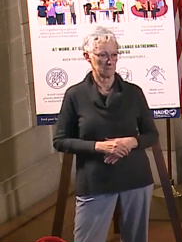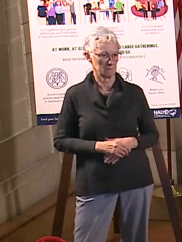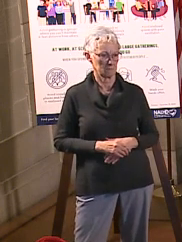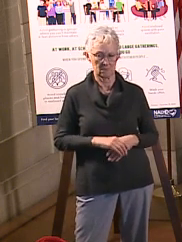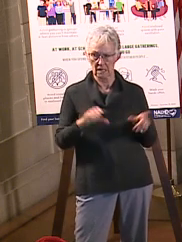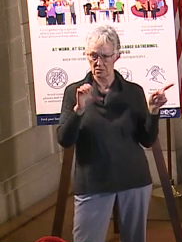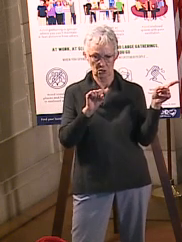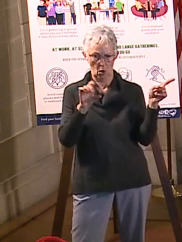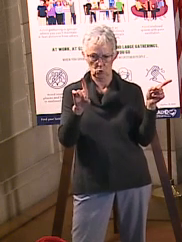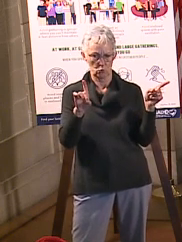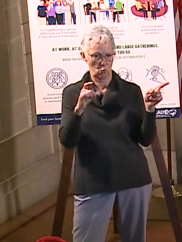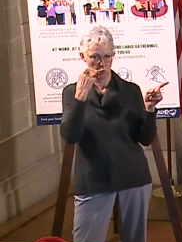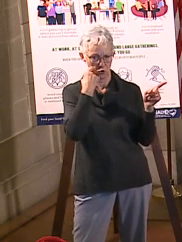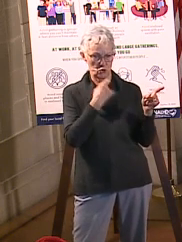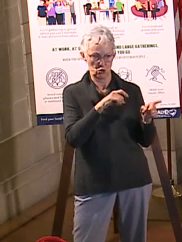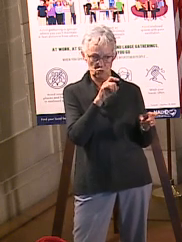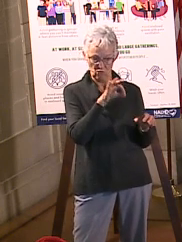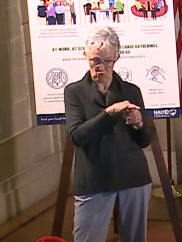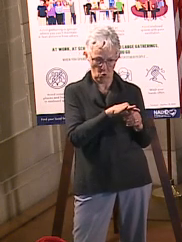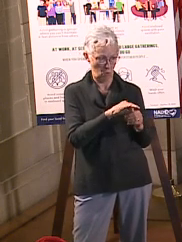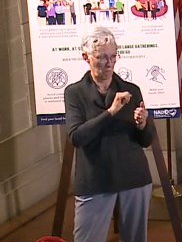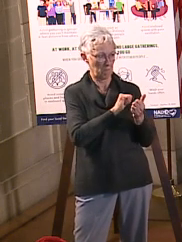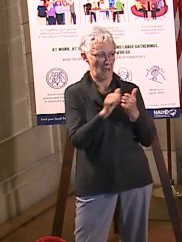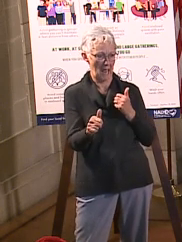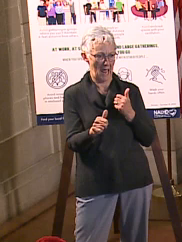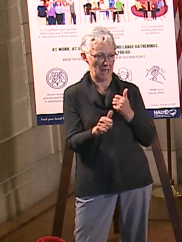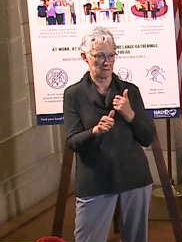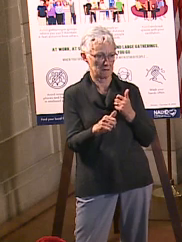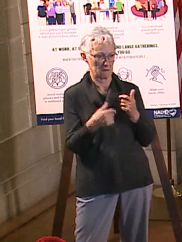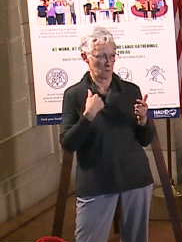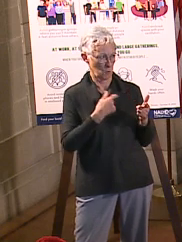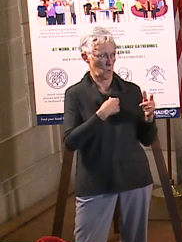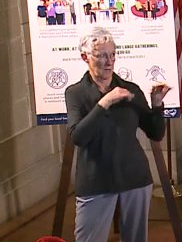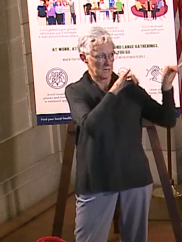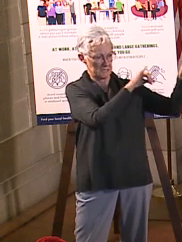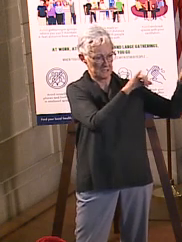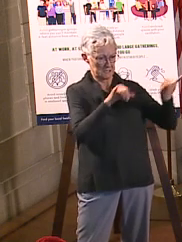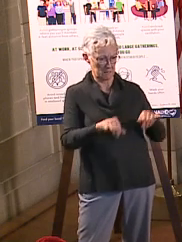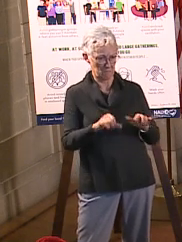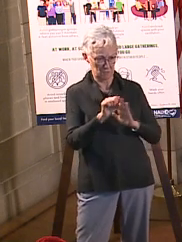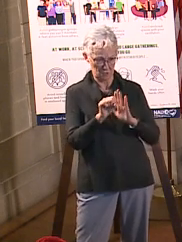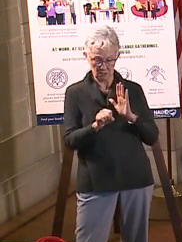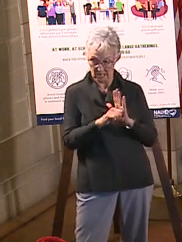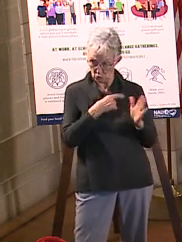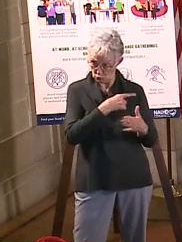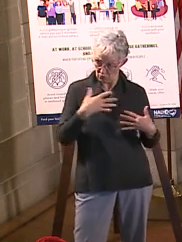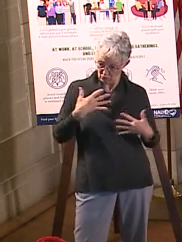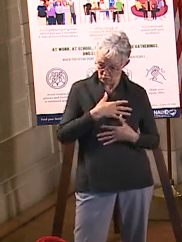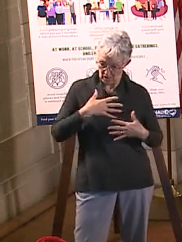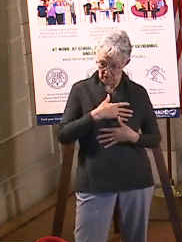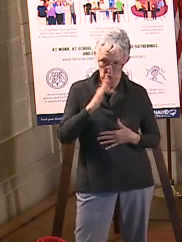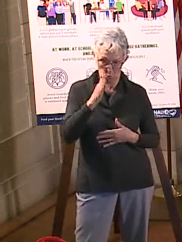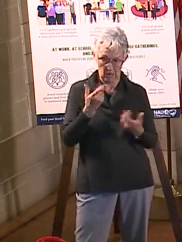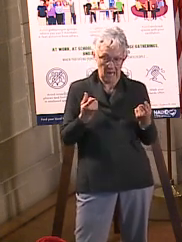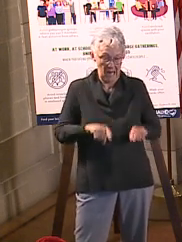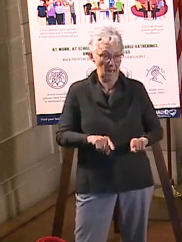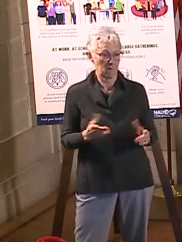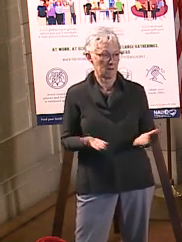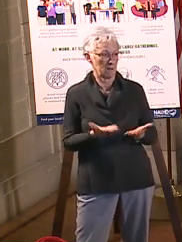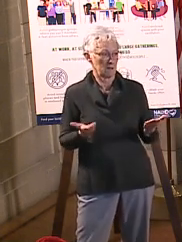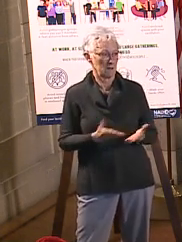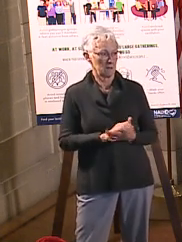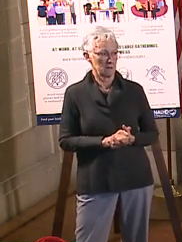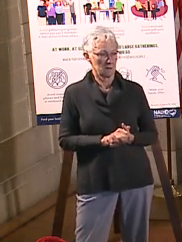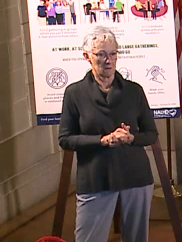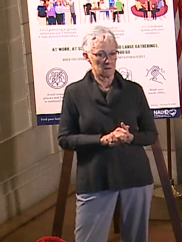state. Are you afraid that this is something that could happen here? So the question from Paul Hamilton, World Herald, is what do